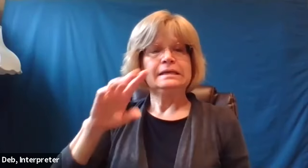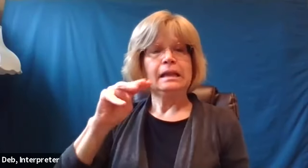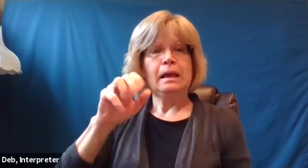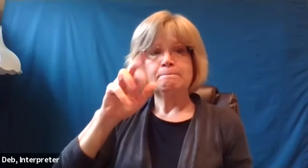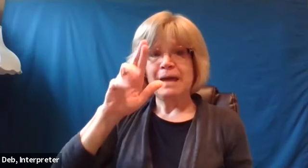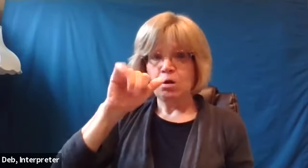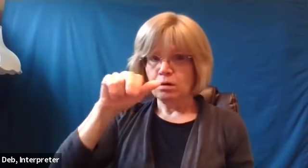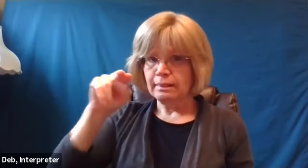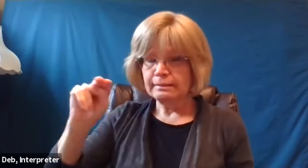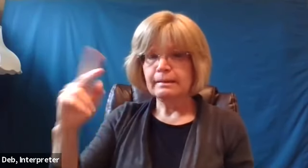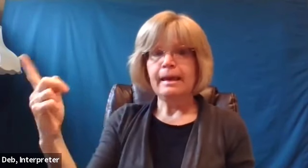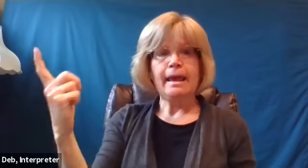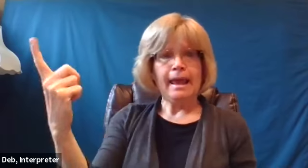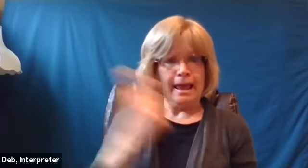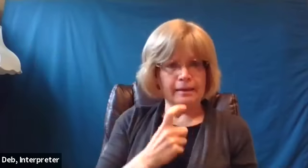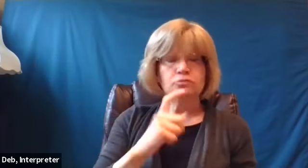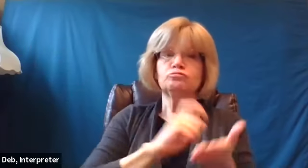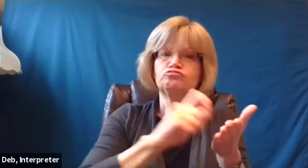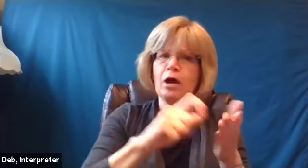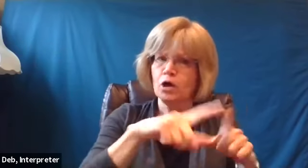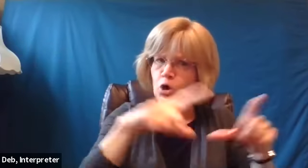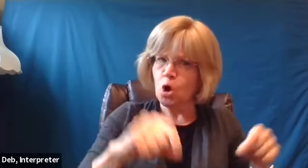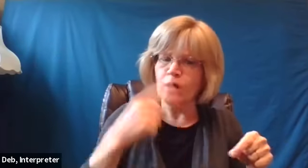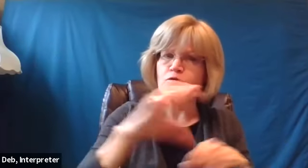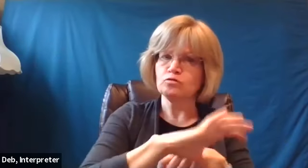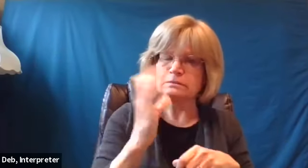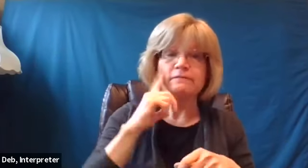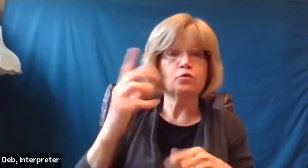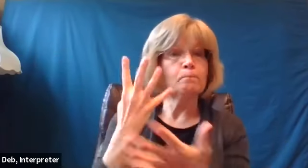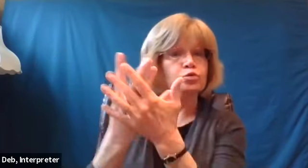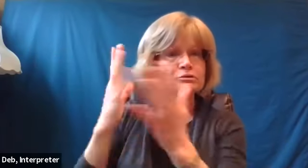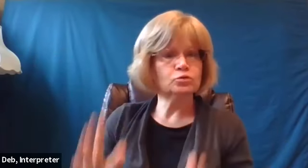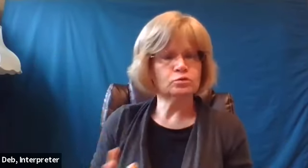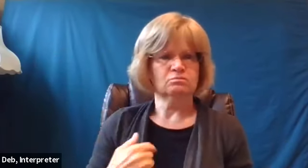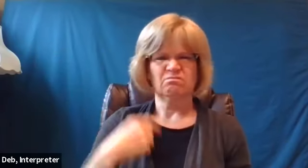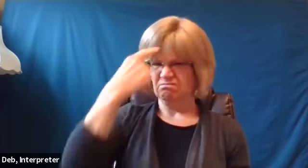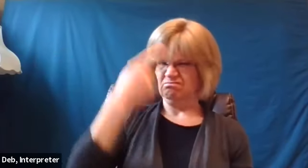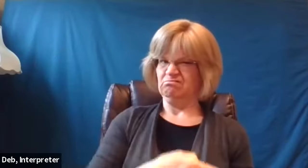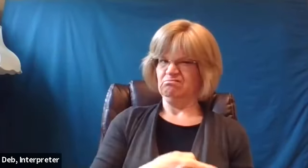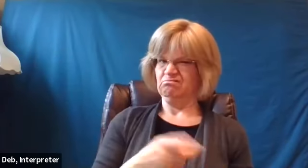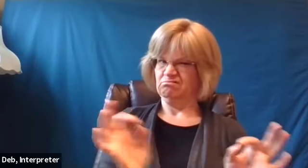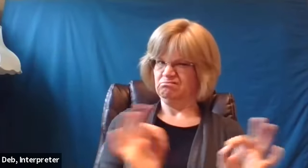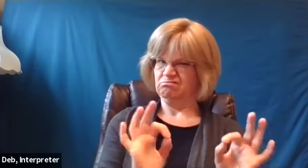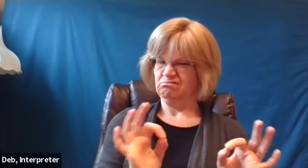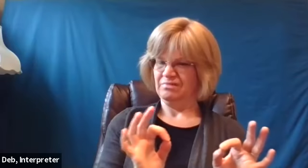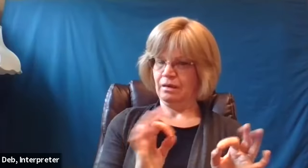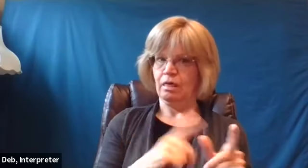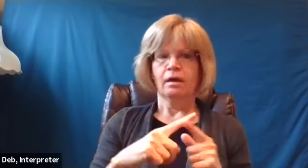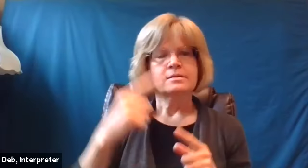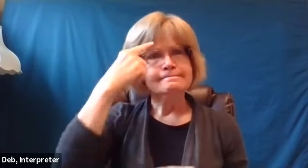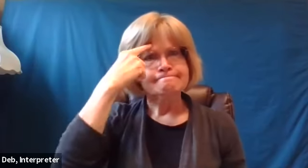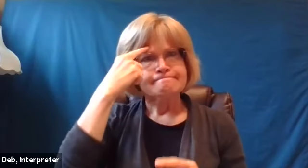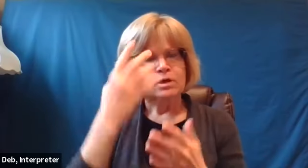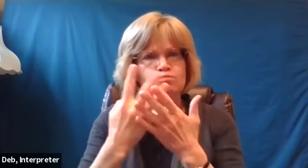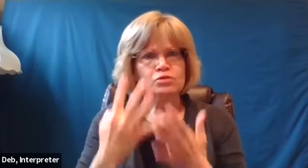write a card to inmates in prison at Christmas. At first, I wondered why a card would matter. But then I thought about being in prison, perhaps